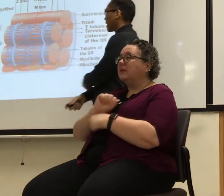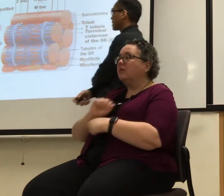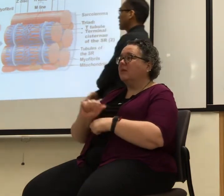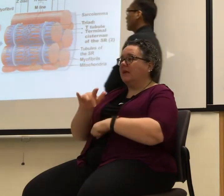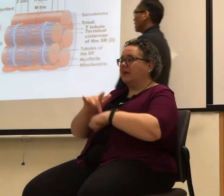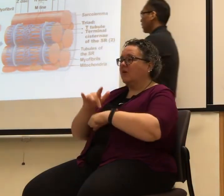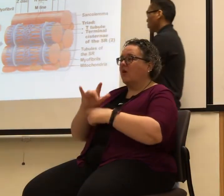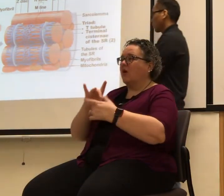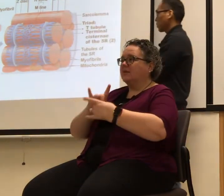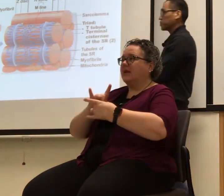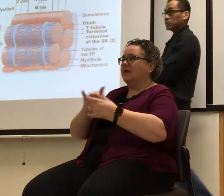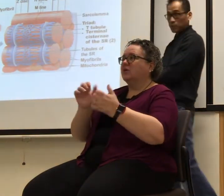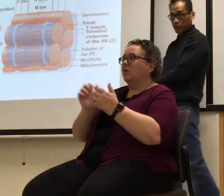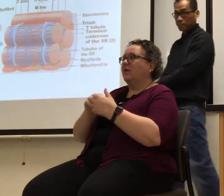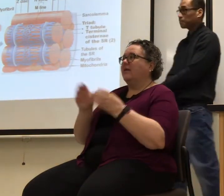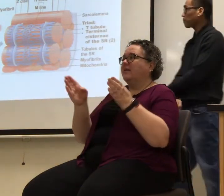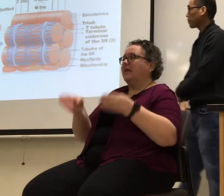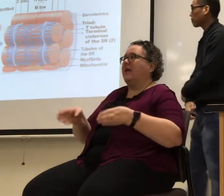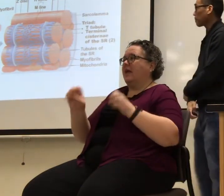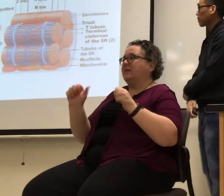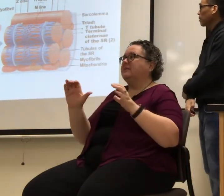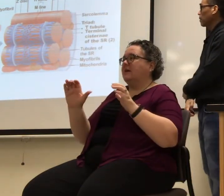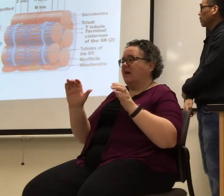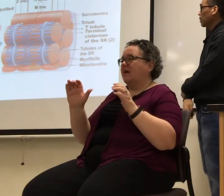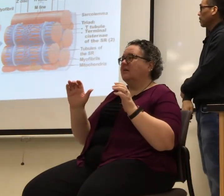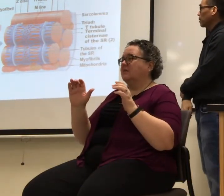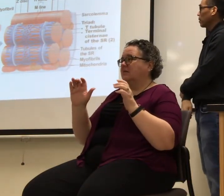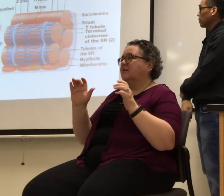the end sacs, the terminal cisterna.